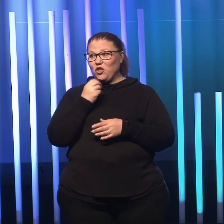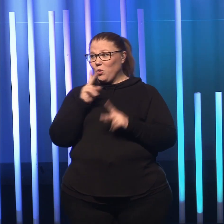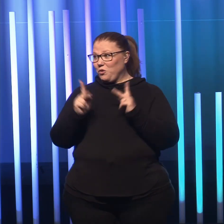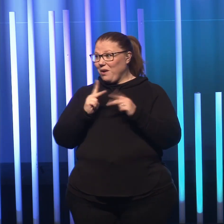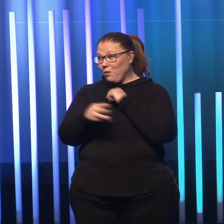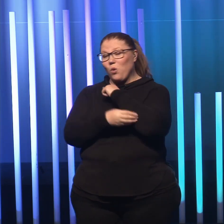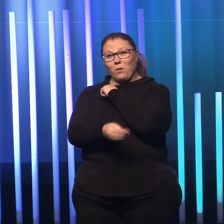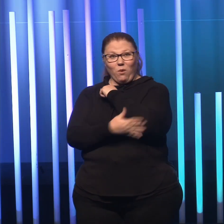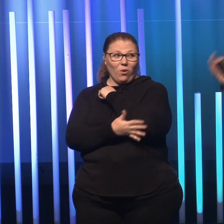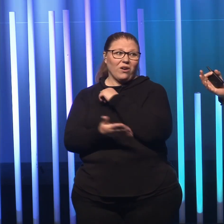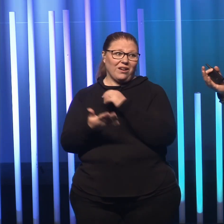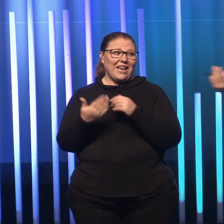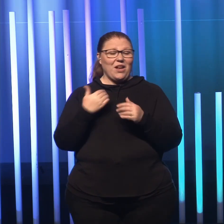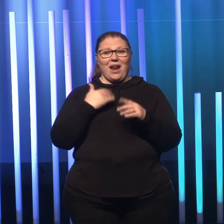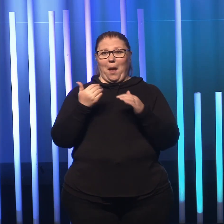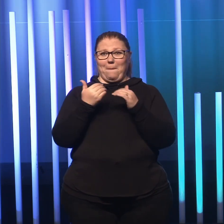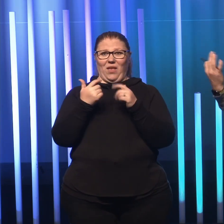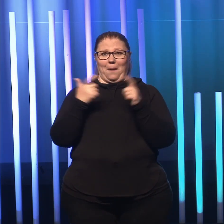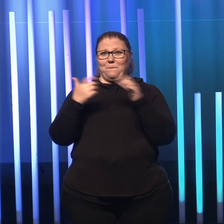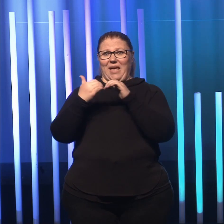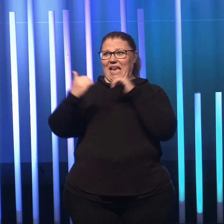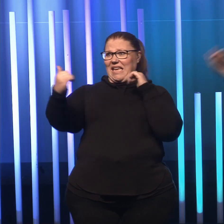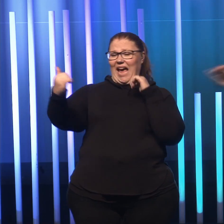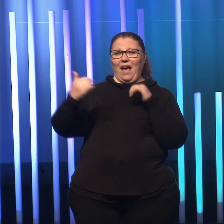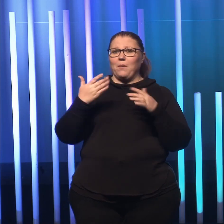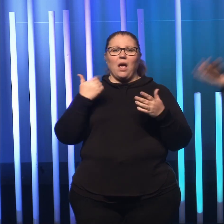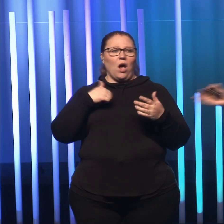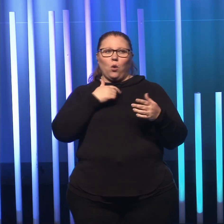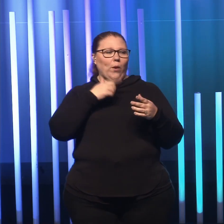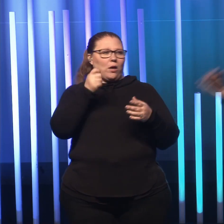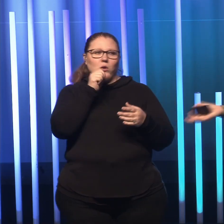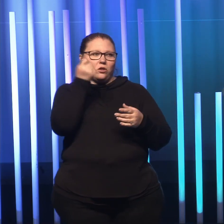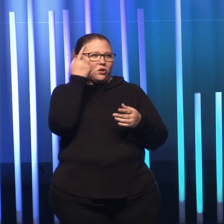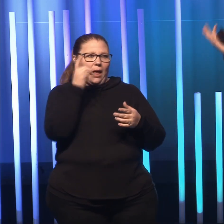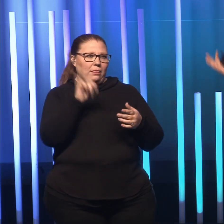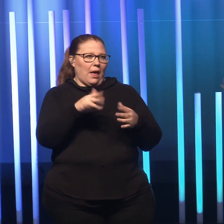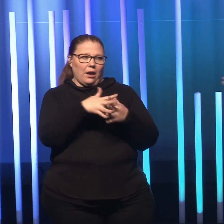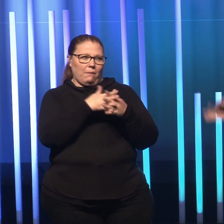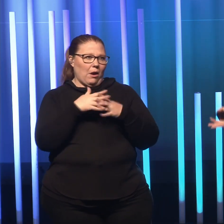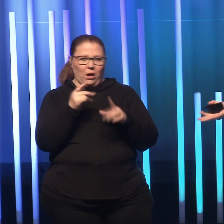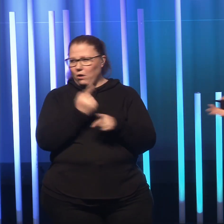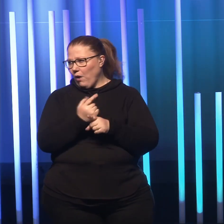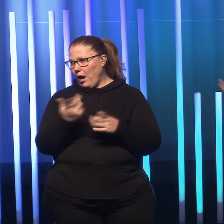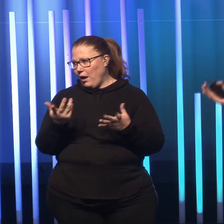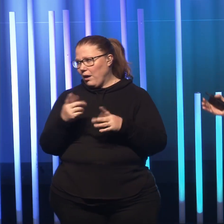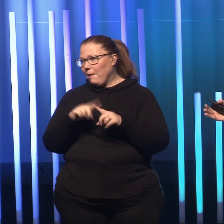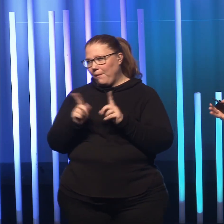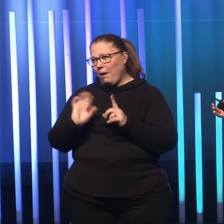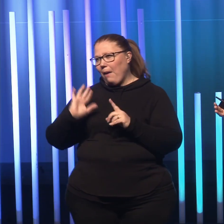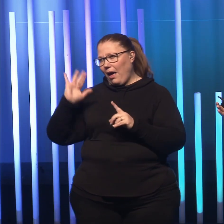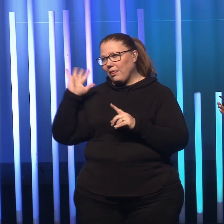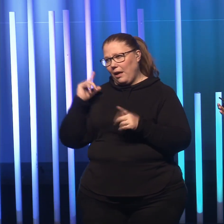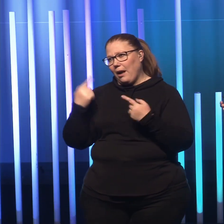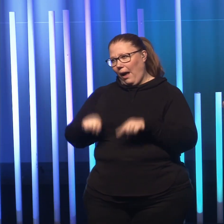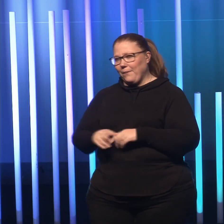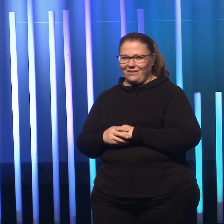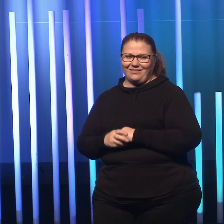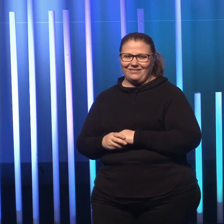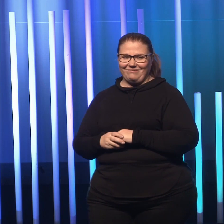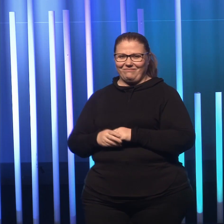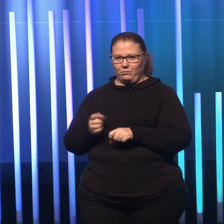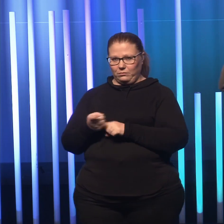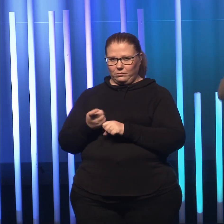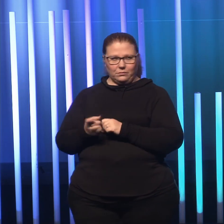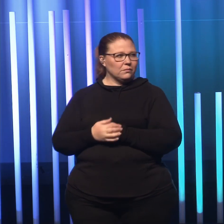right? You had a huge gap. I know we don't know anything about income gaps, wealth gaps, things like that, but they did.